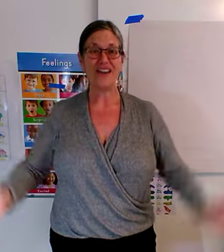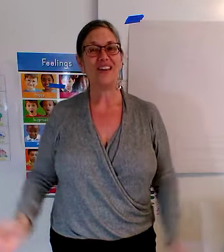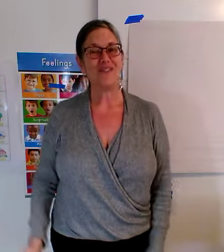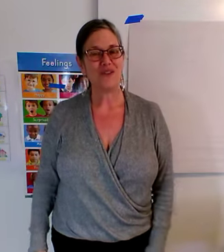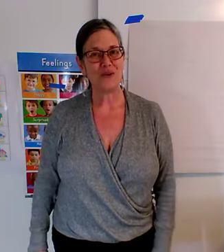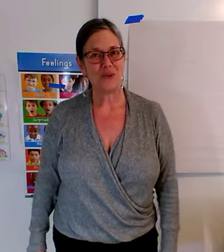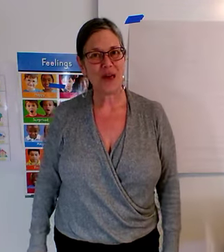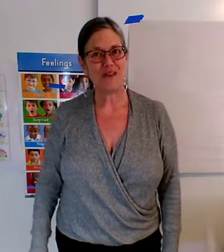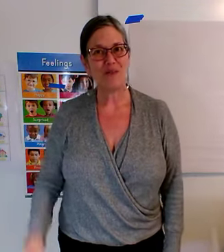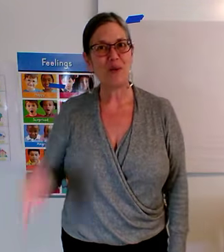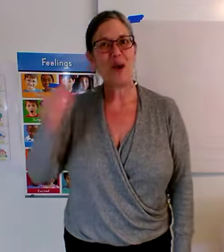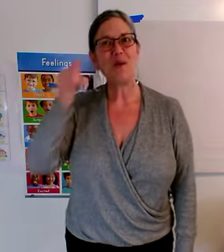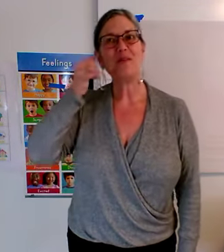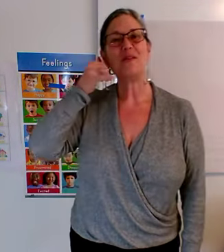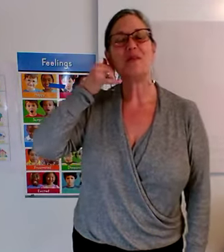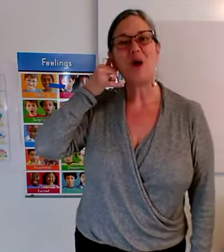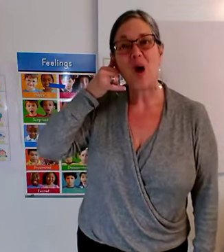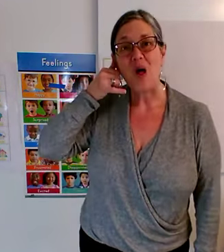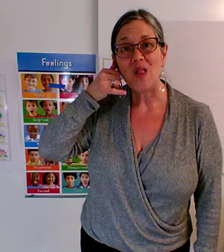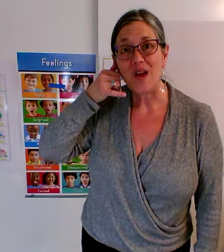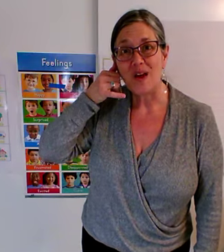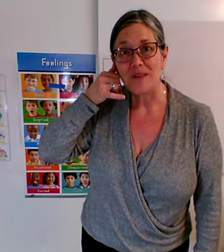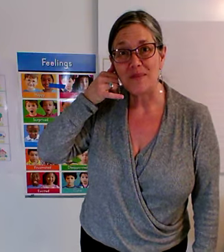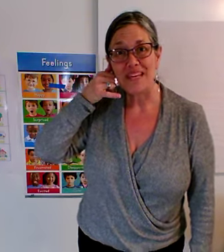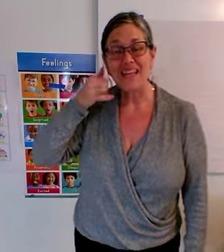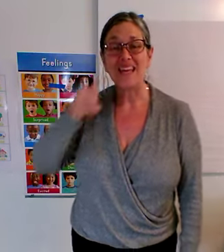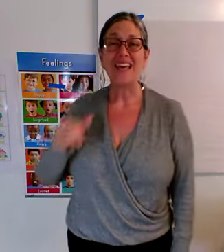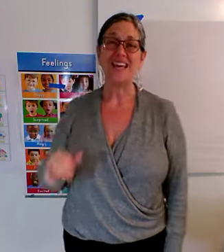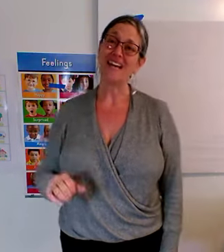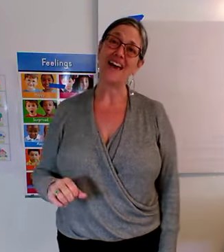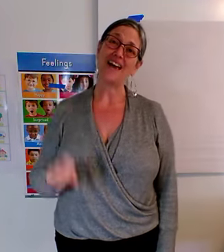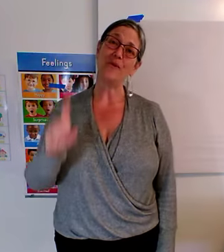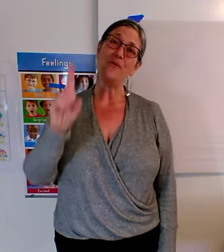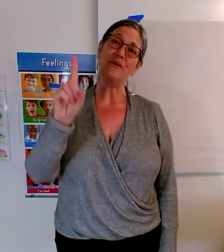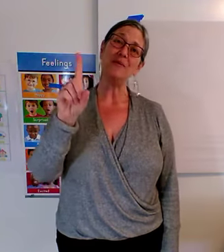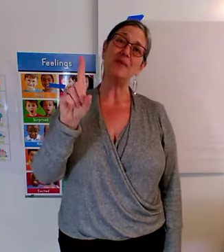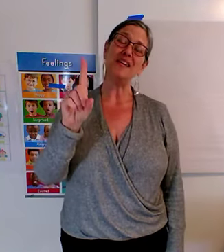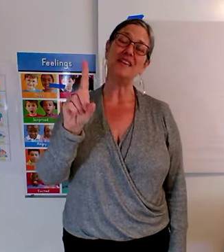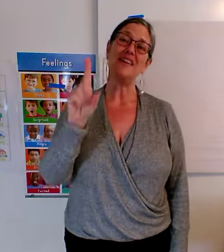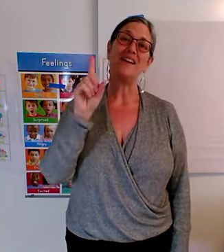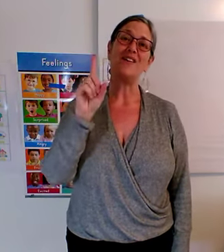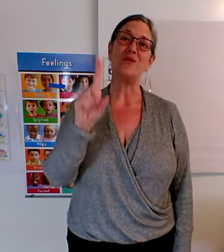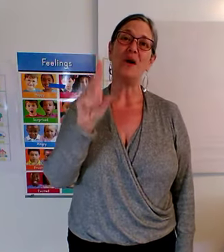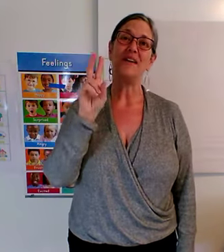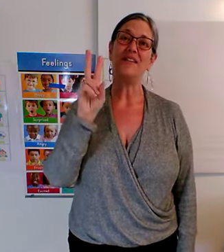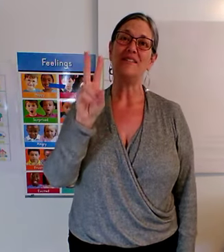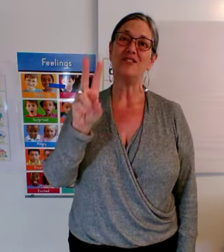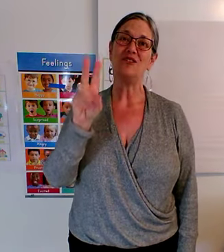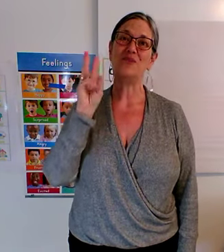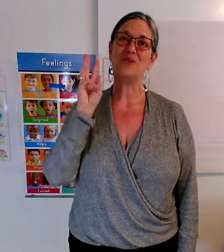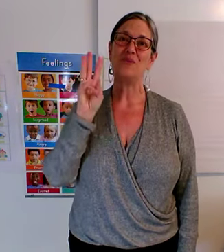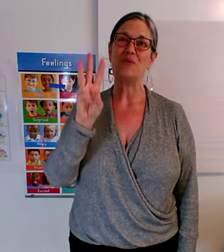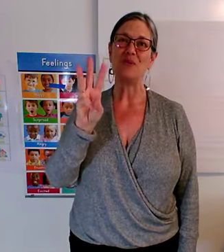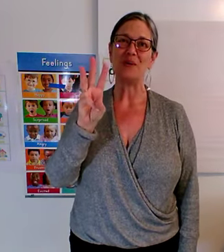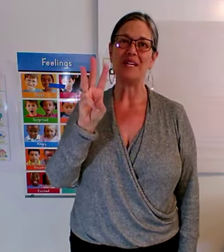If you have a problem, call on me and I will be there. One, two, three.